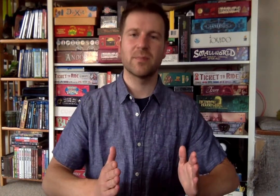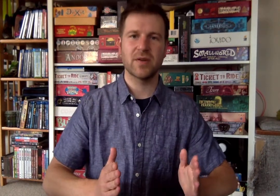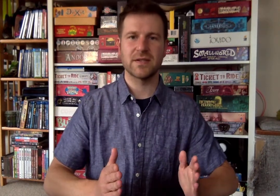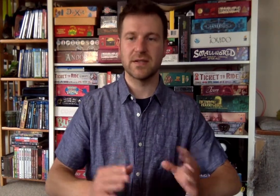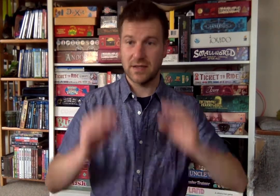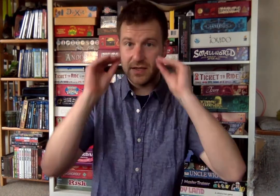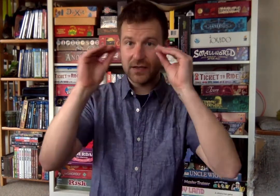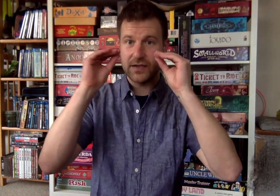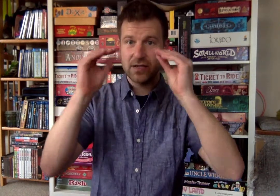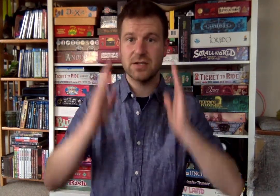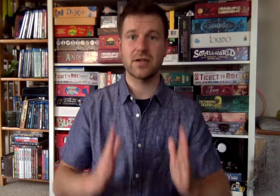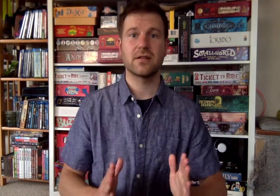person. Teacher.